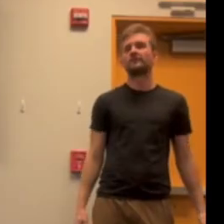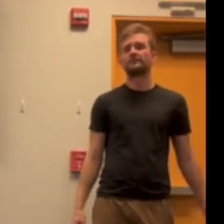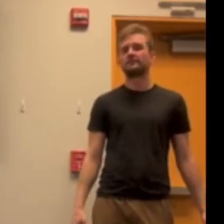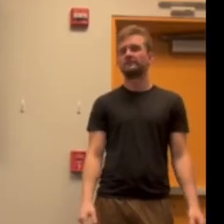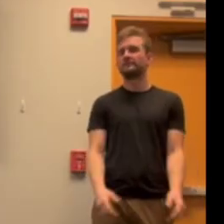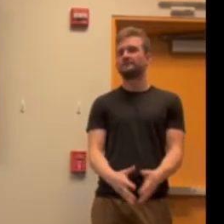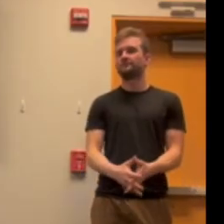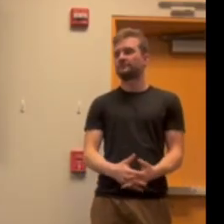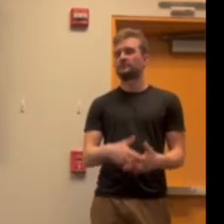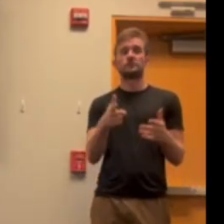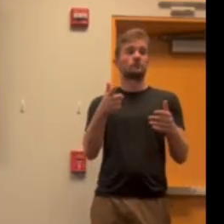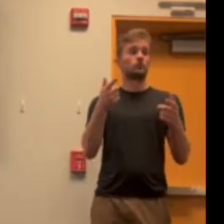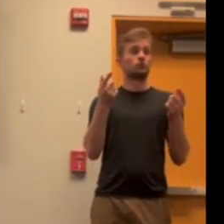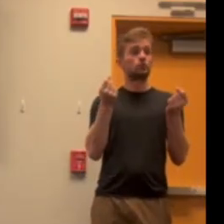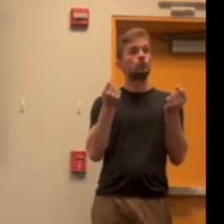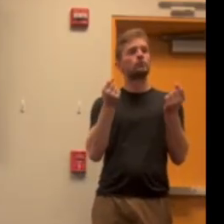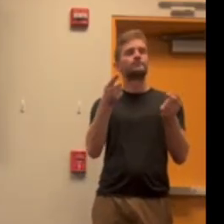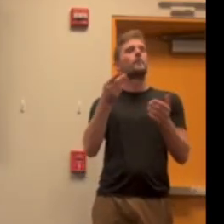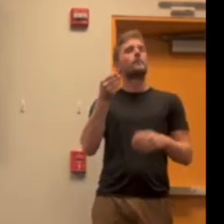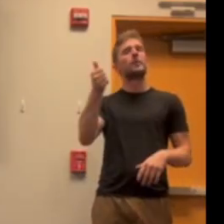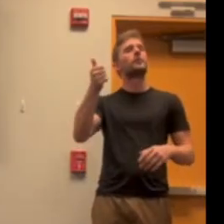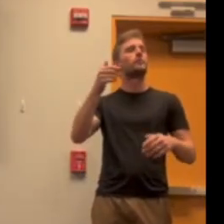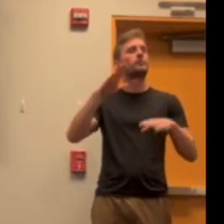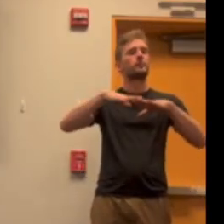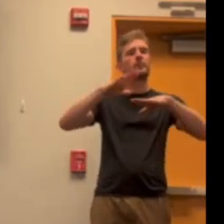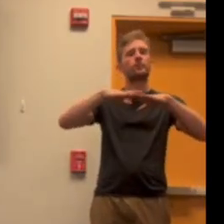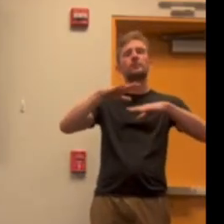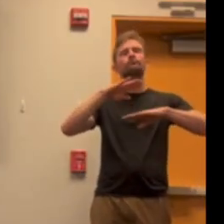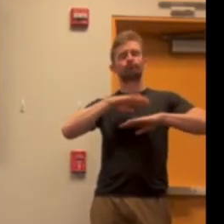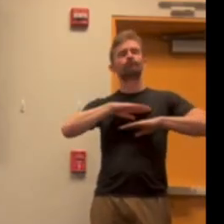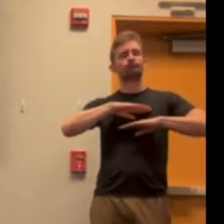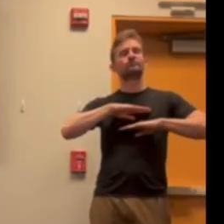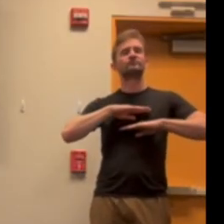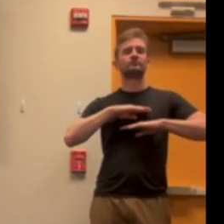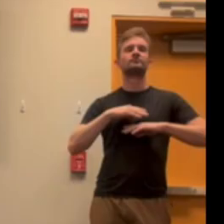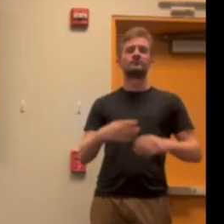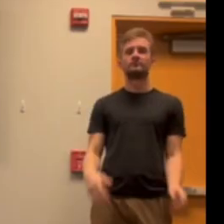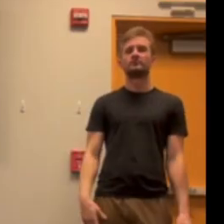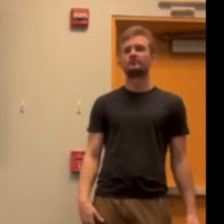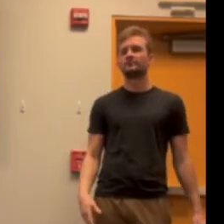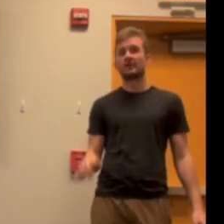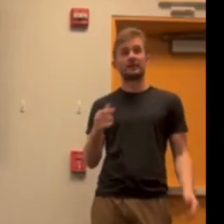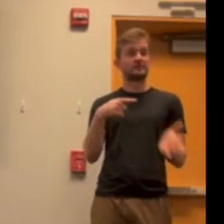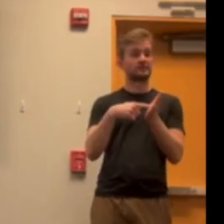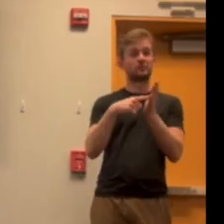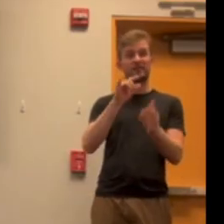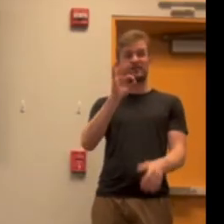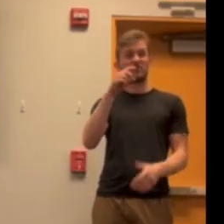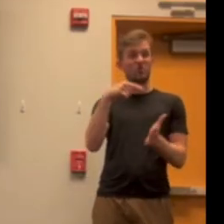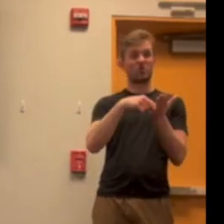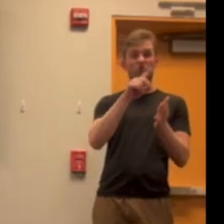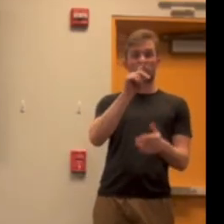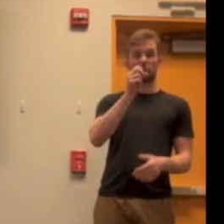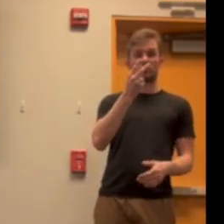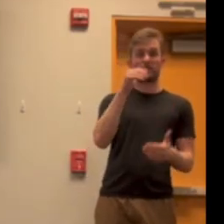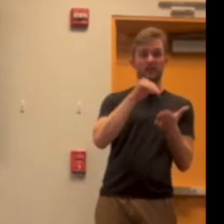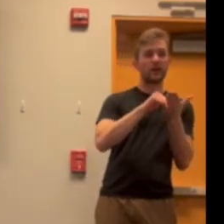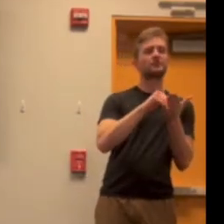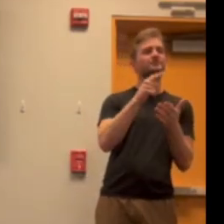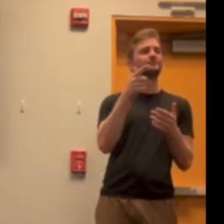like a $12,000 balance, I think the minimum payment would be $130 a month. If you do the math plus the interest on there, it's